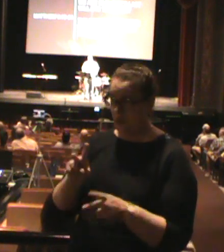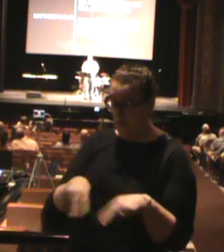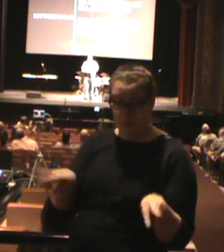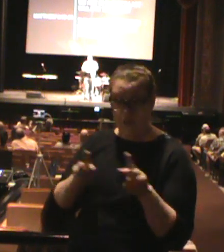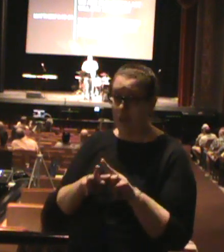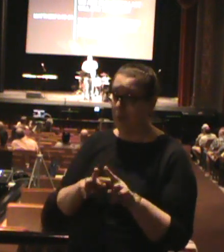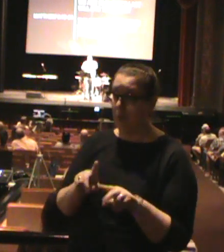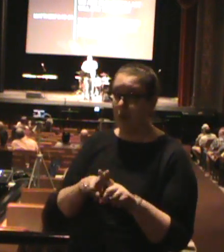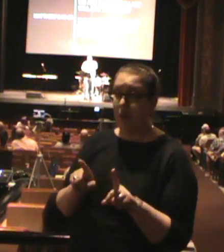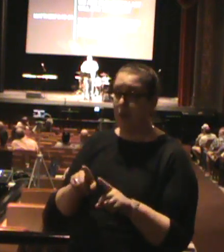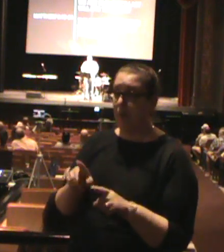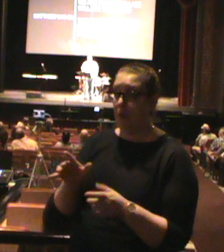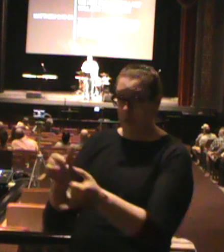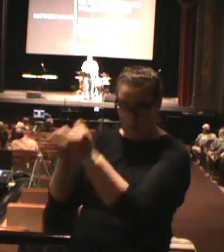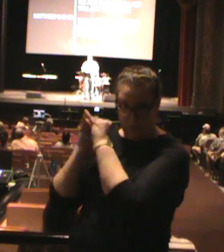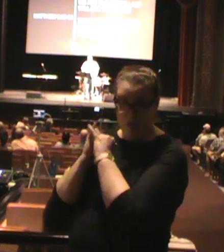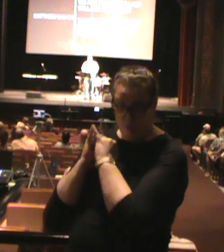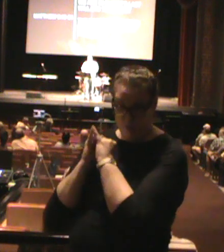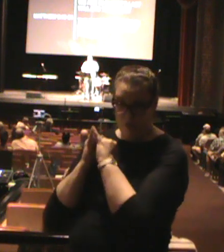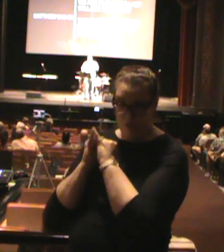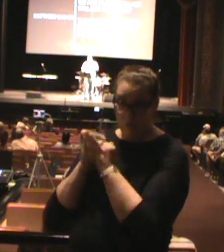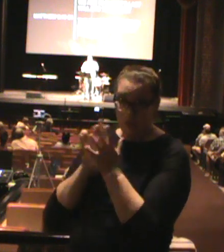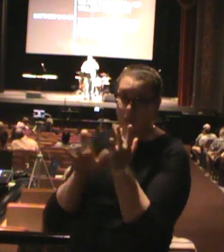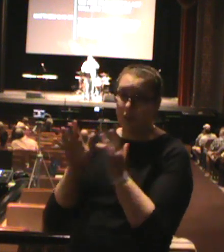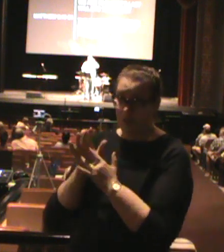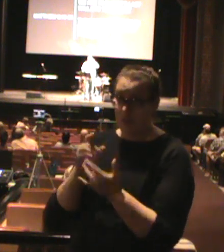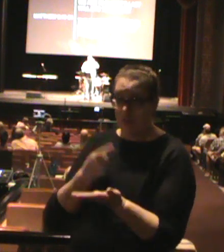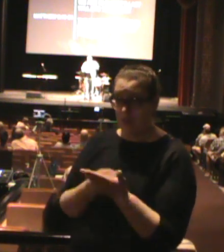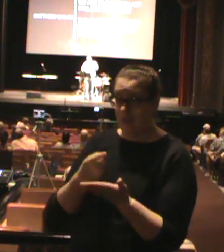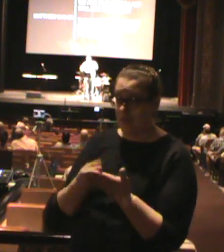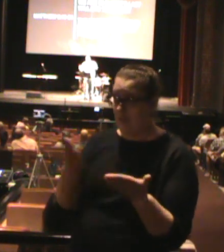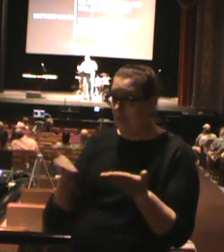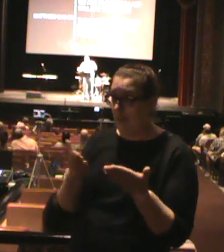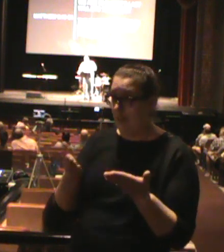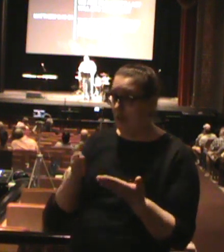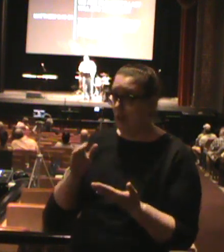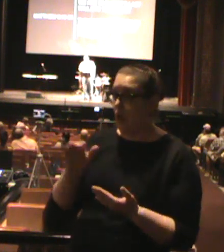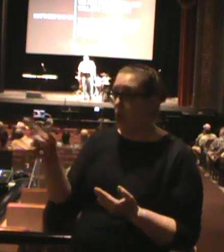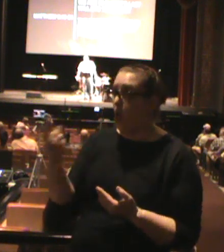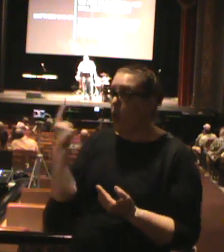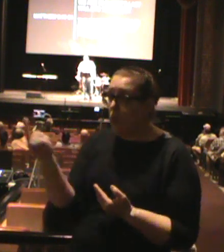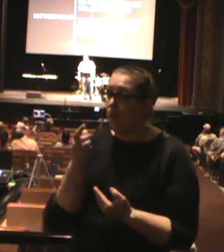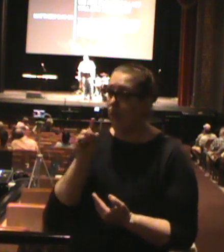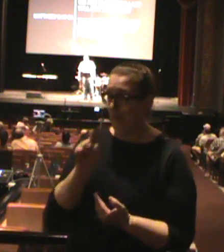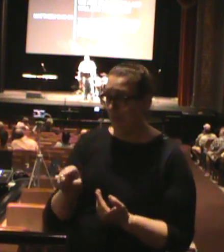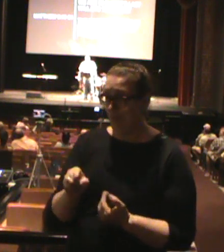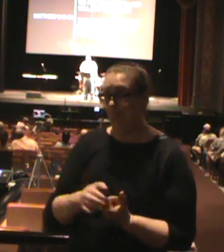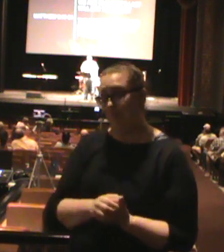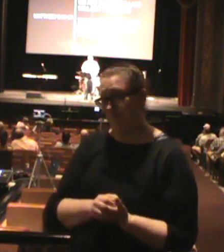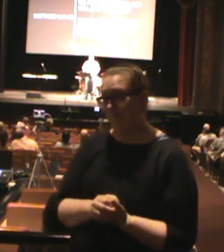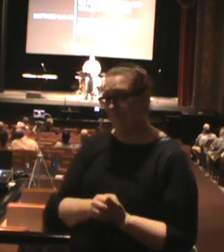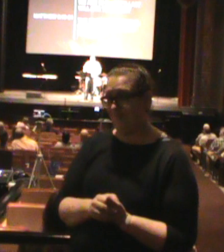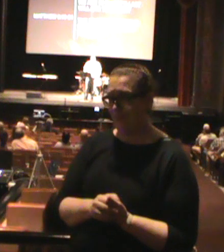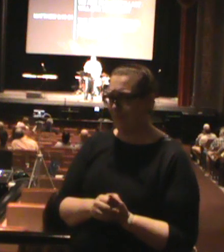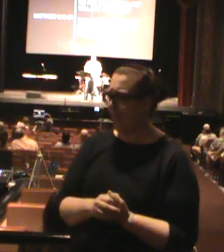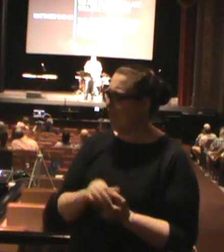to God, but you think that the treasure that Jesus is talking about is just about you? See, don't store up for